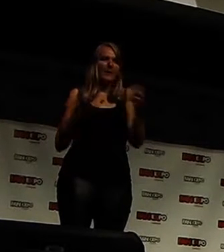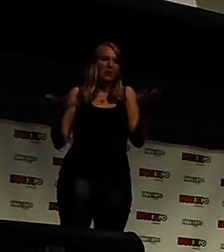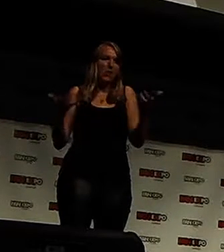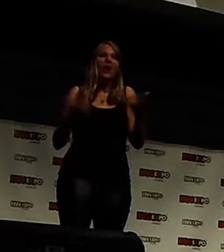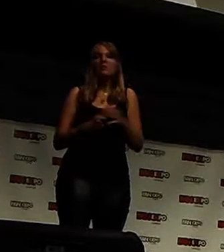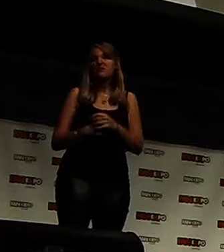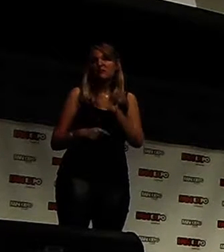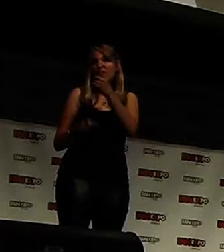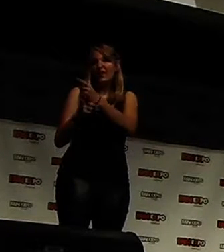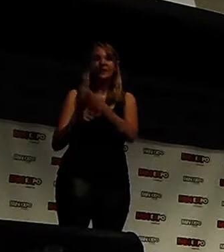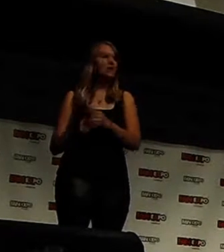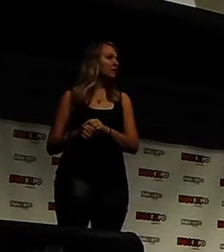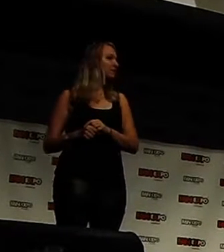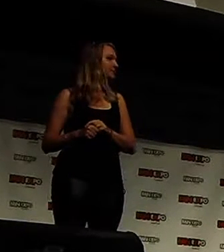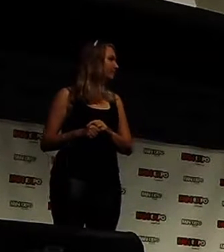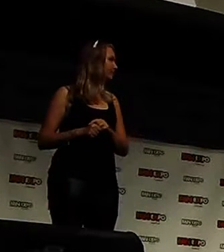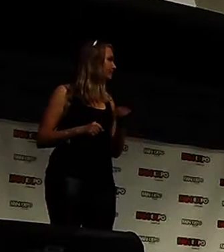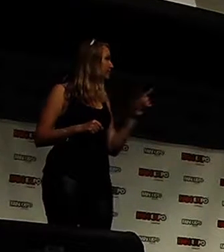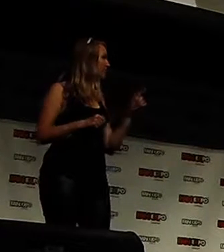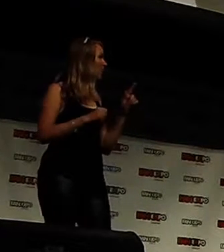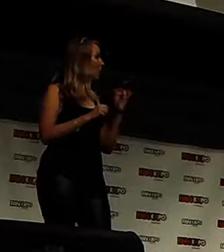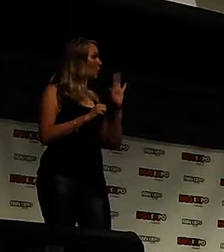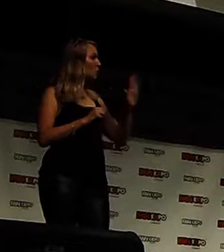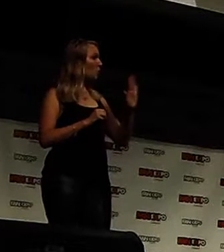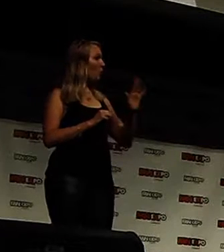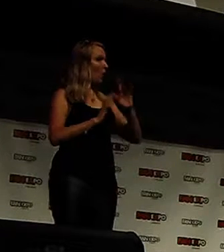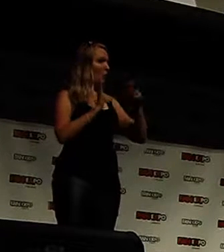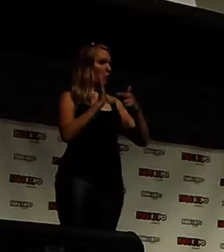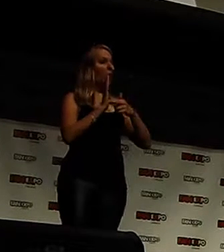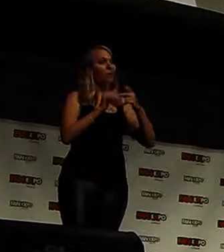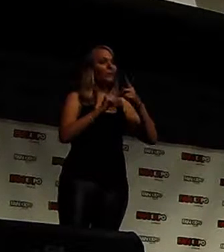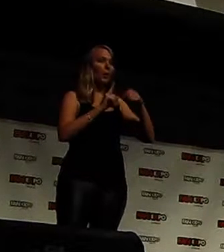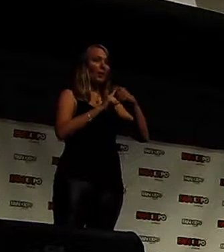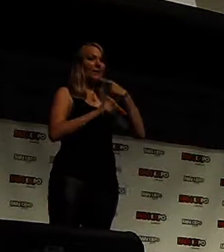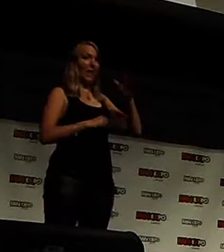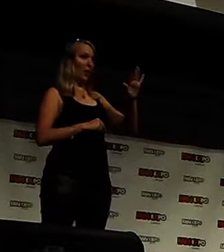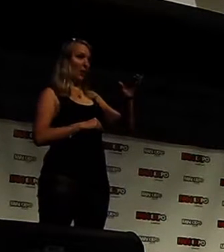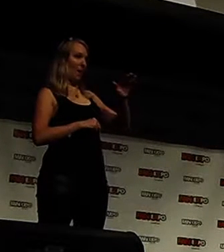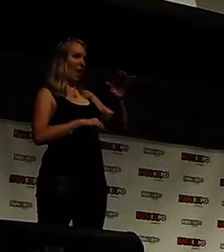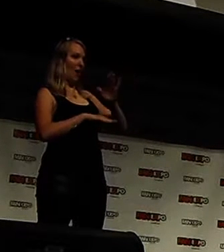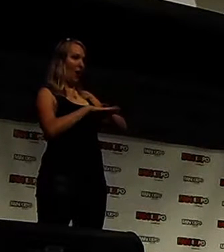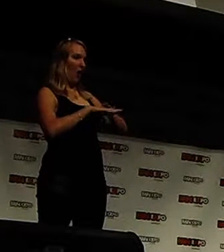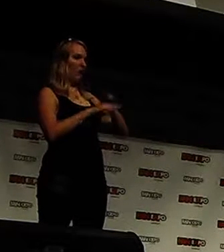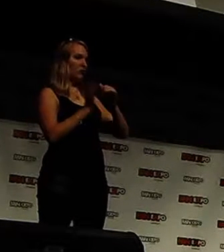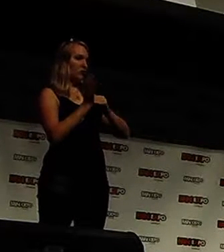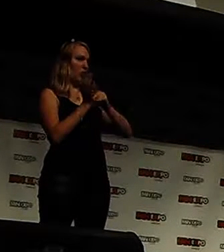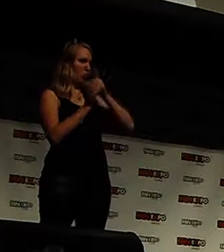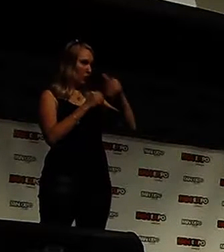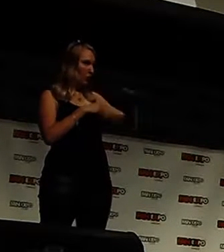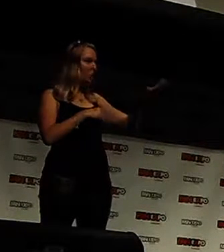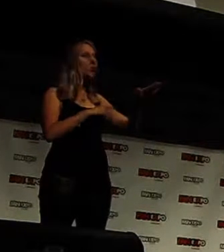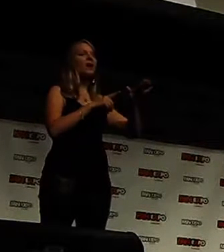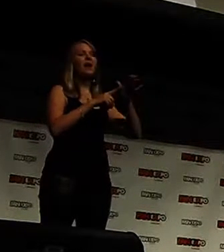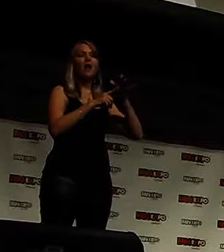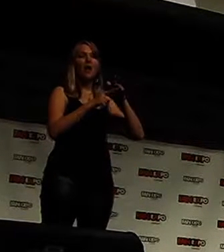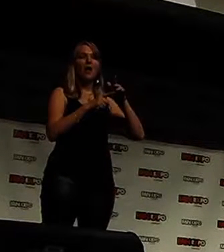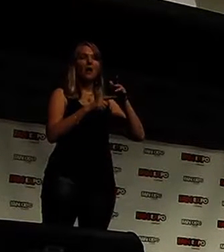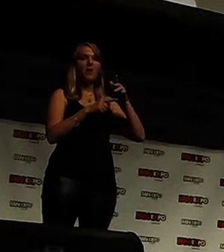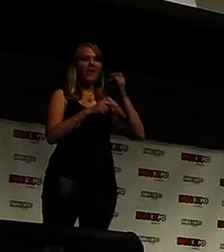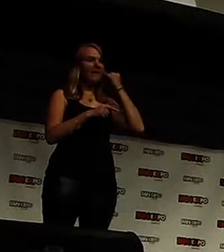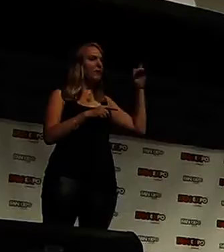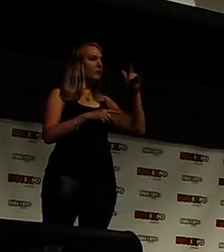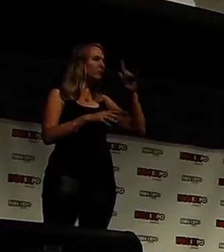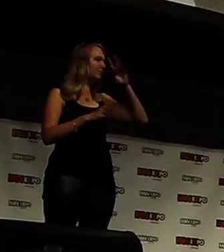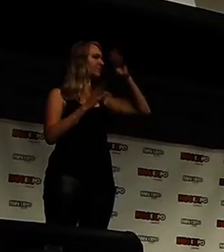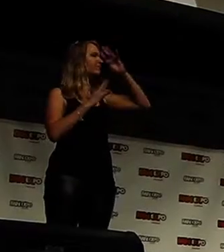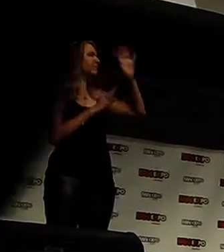Thank you. In terms of the roles that you might do after we do say goodbye to you on Doctor Who, what, you know, if you could kind of make your own role, what